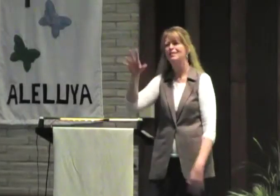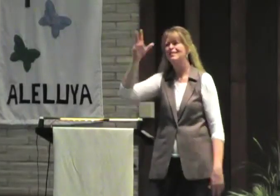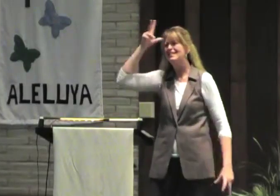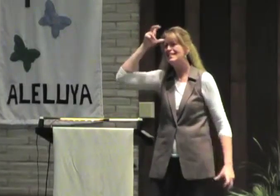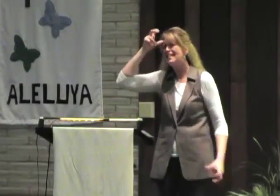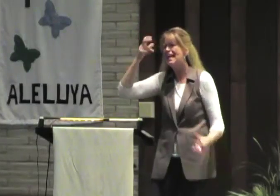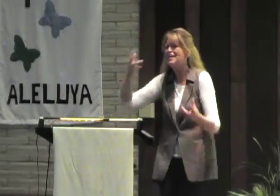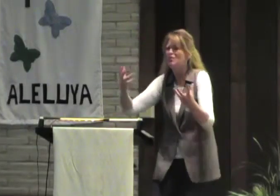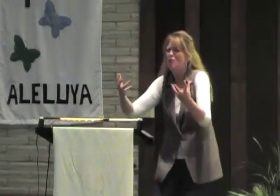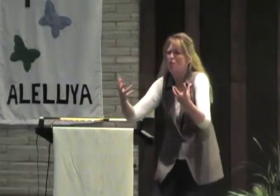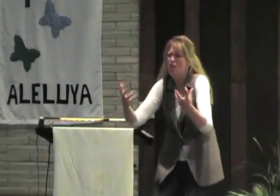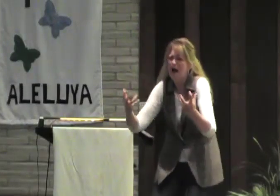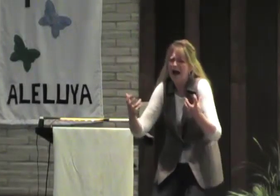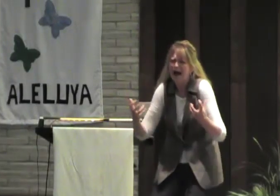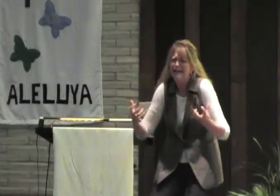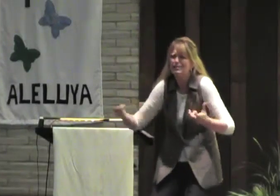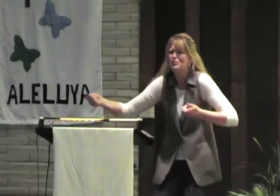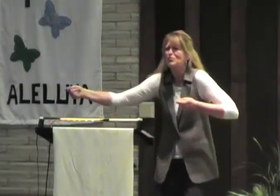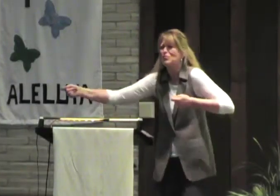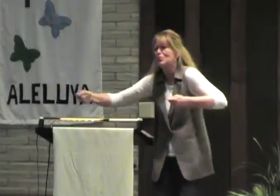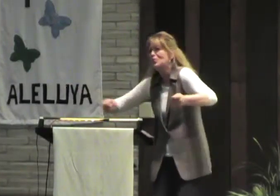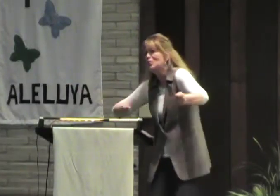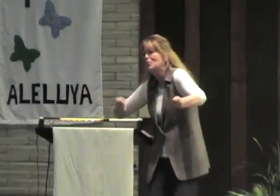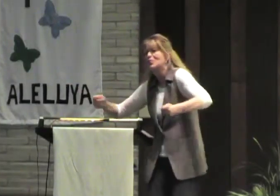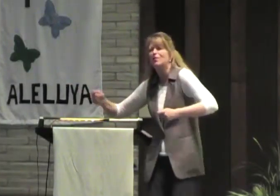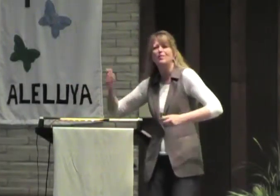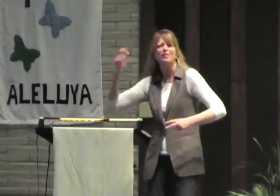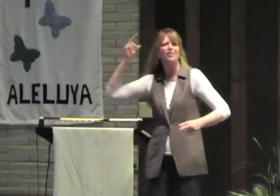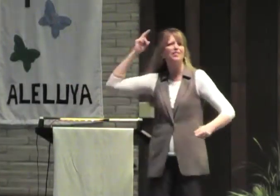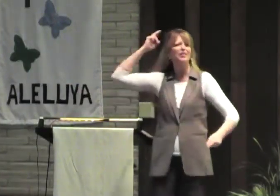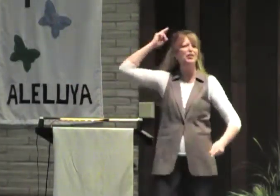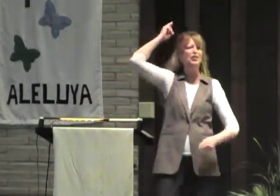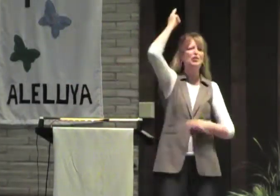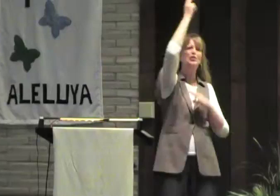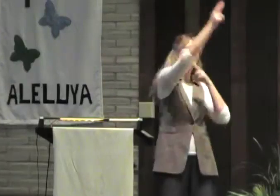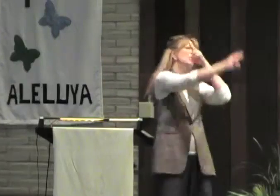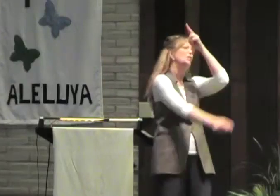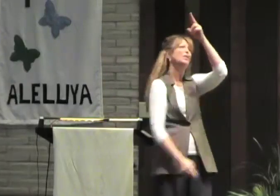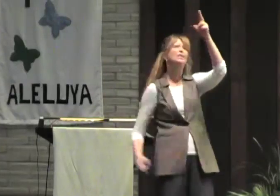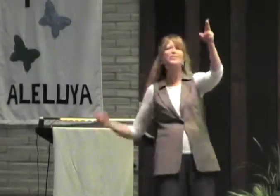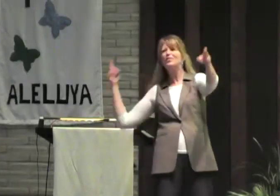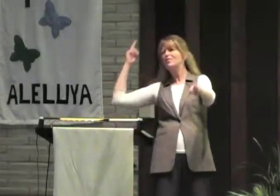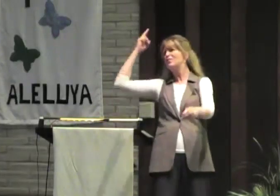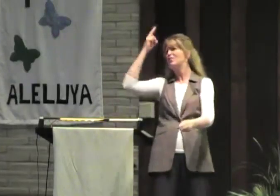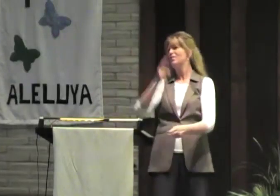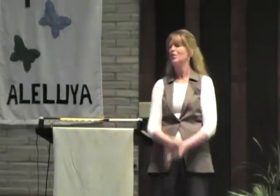He so wanted God's position. He wanted to control the universe.